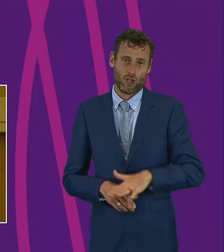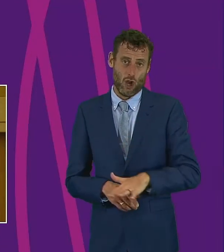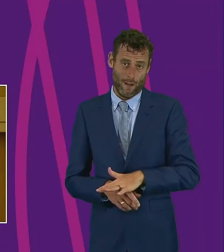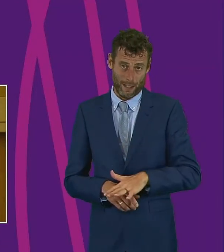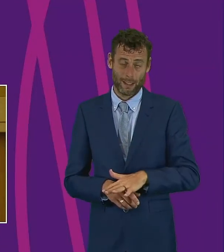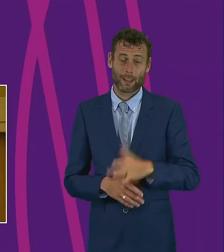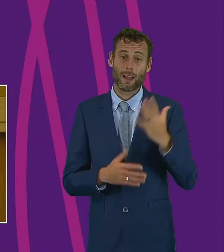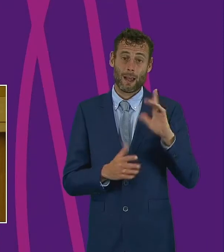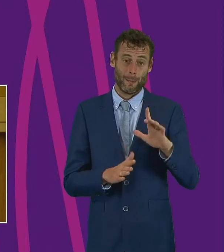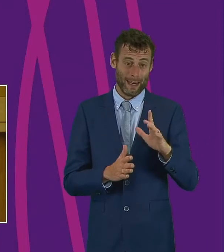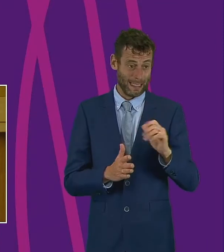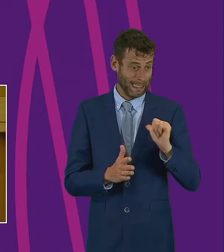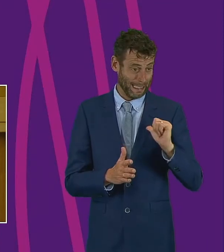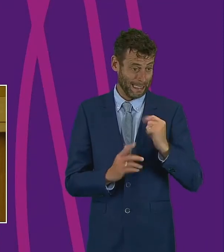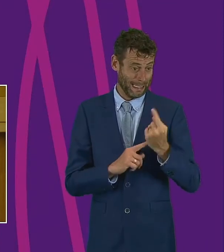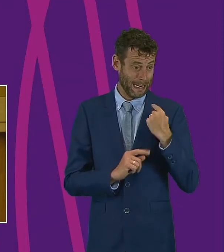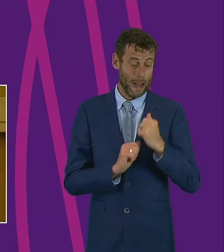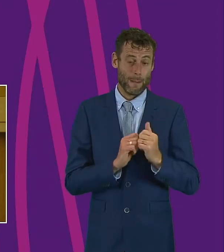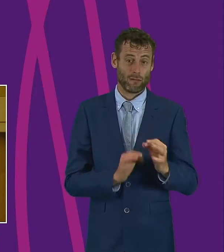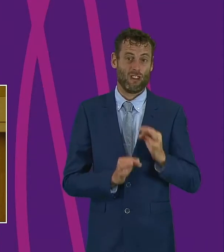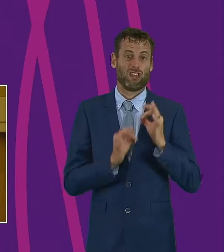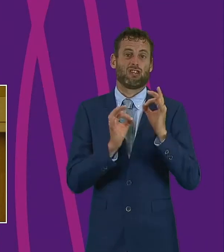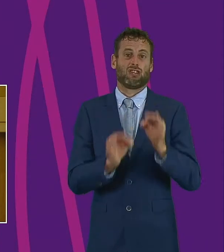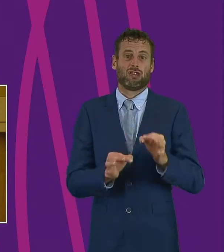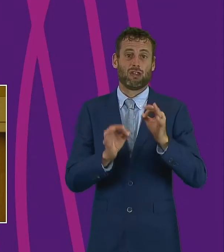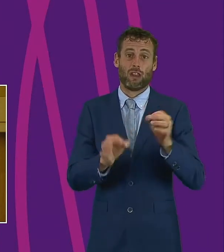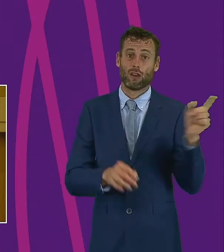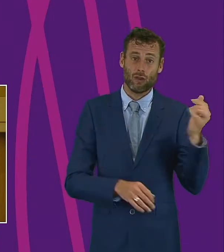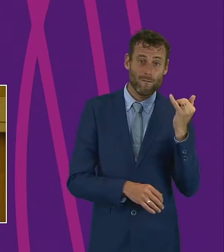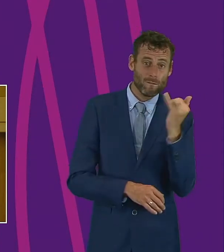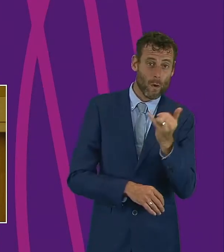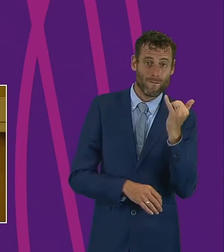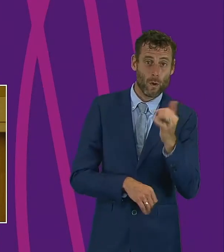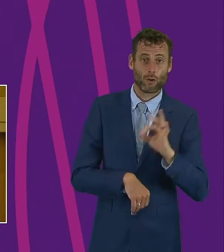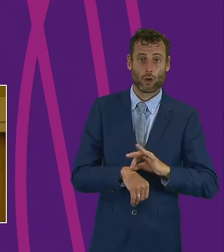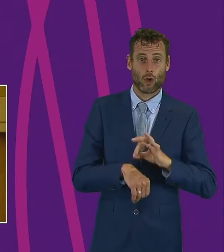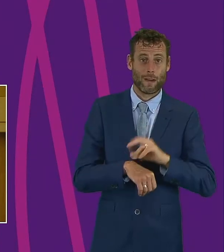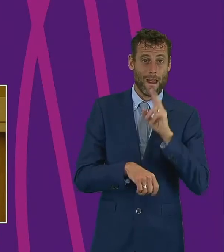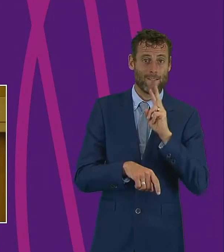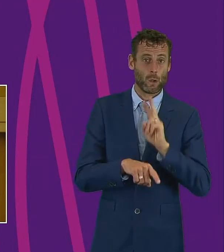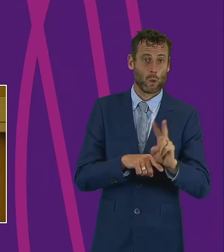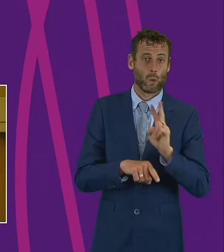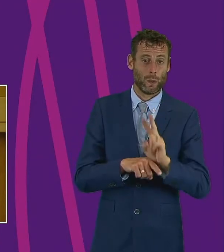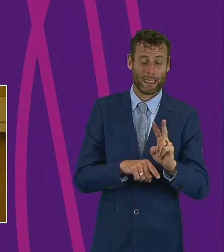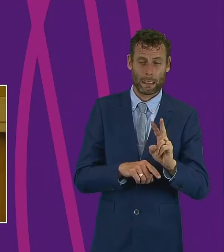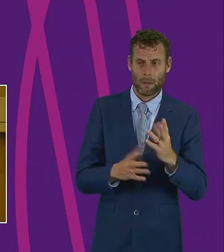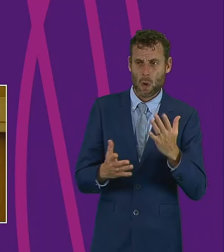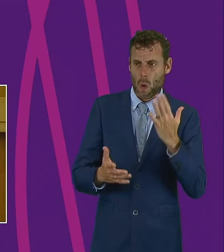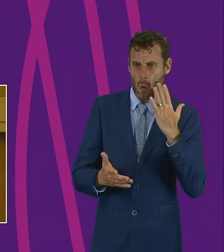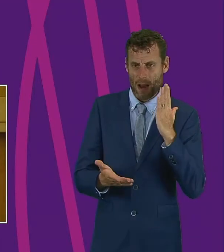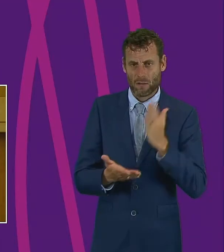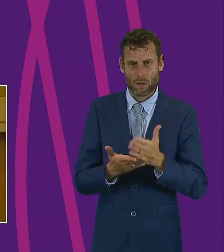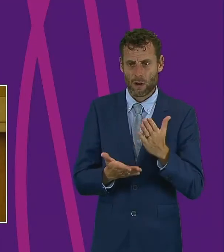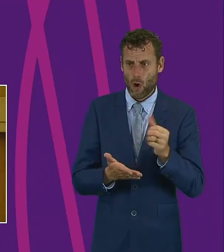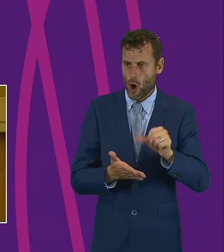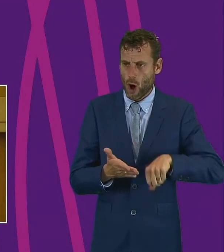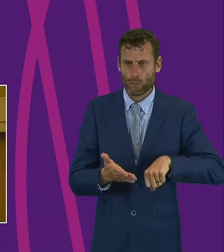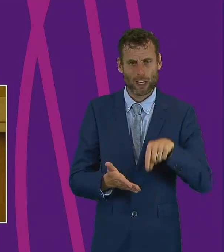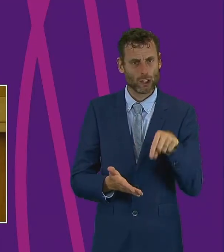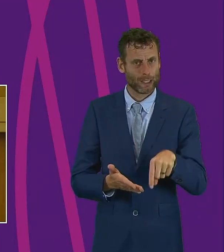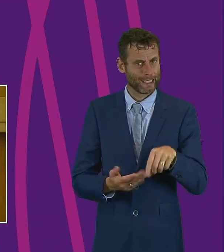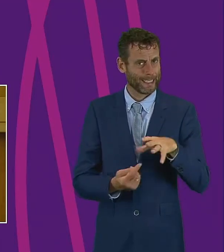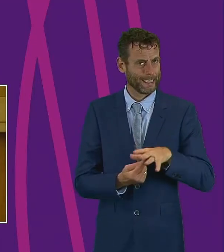in March, but despite calling her consultant every fortnight, there has been no updated timescale for her vital operation.